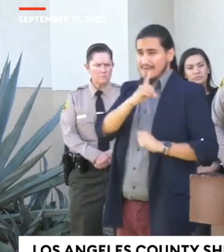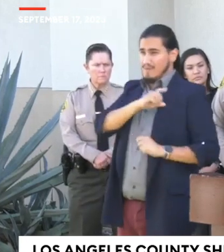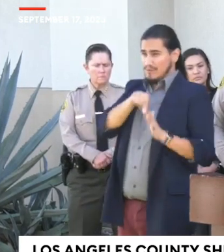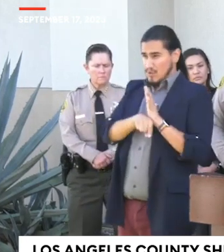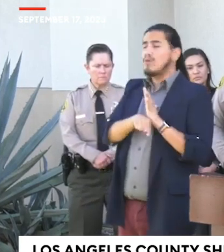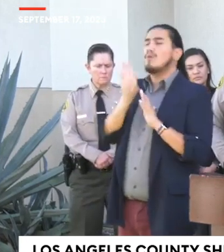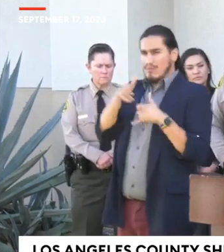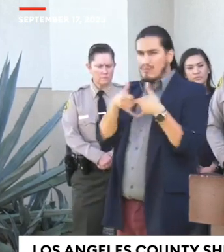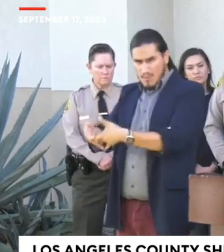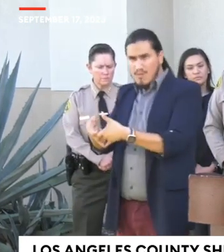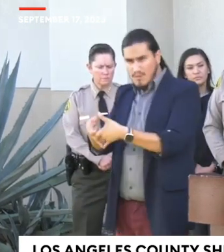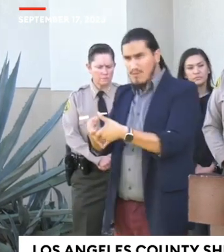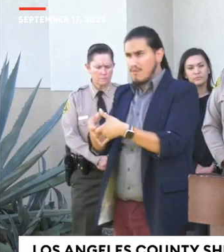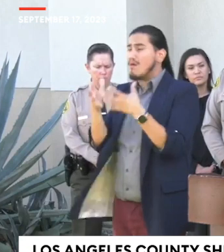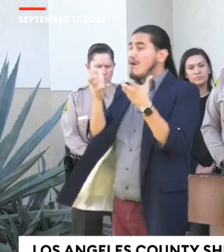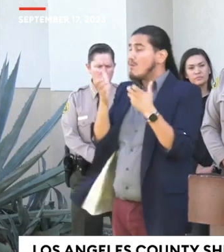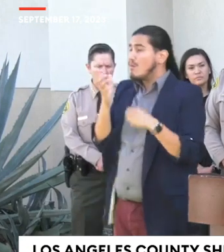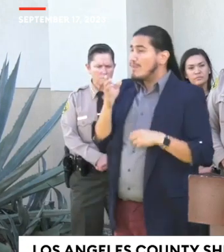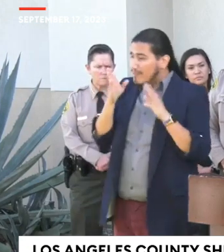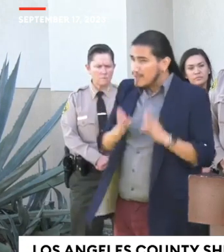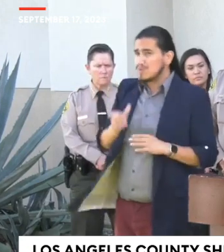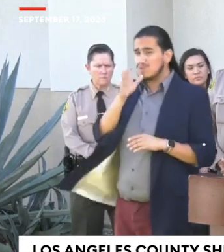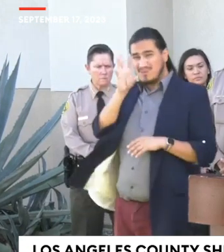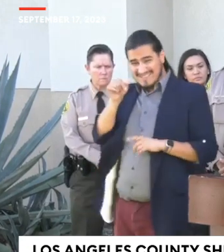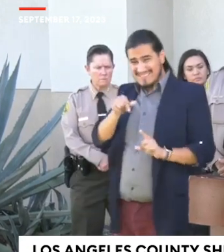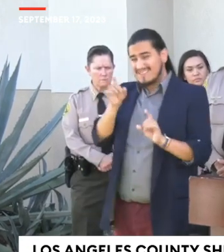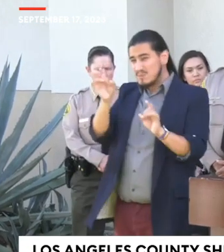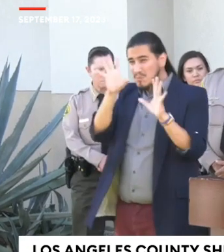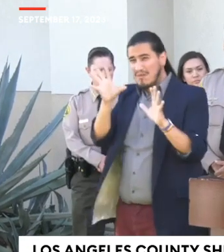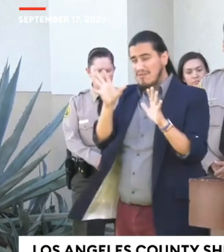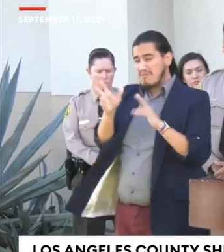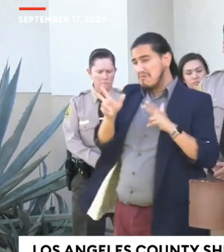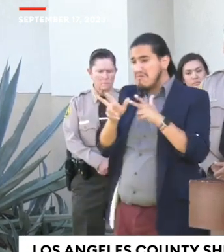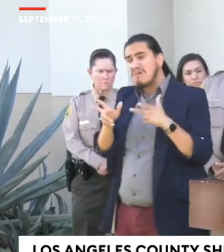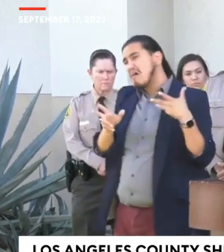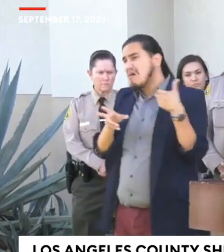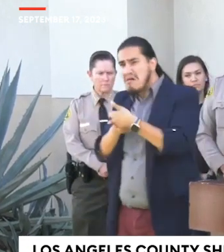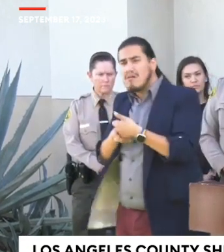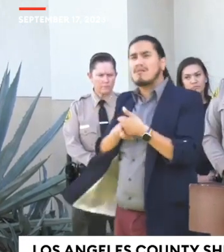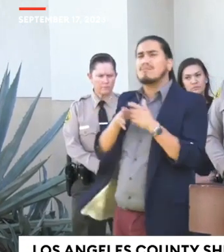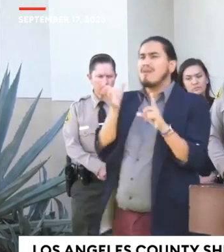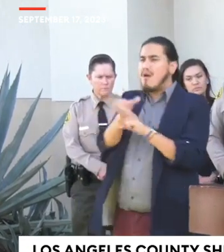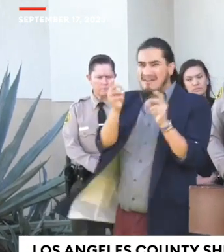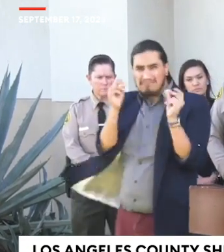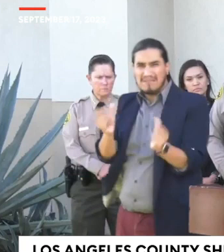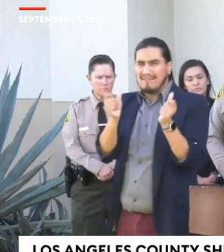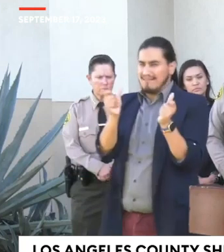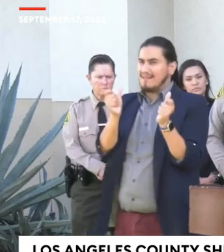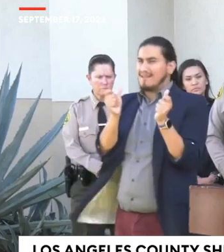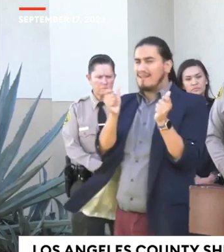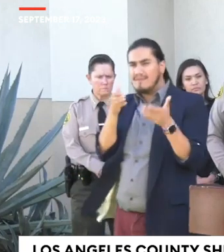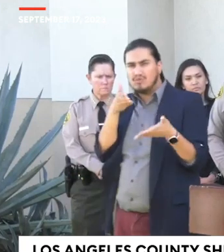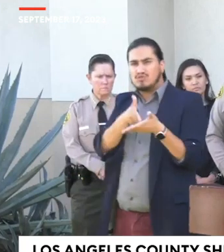murder. I want whoever committed this cowardly ambush to be apprehended immediately and to be